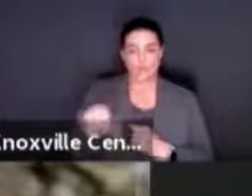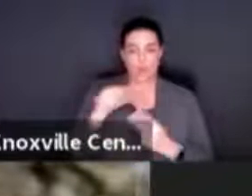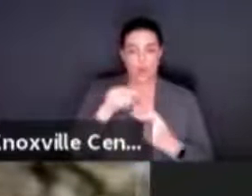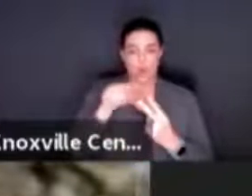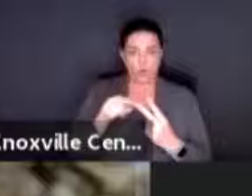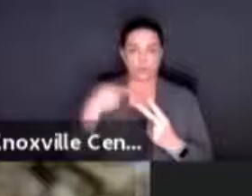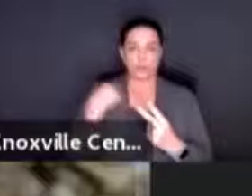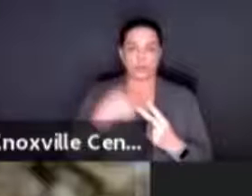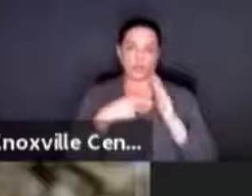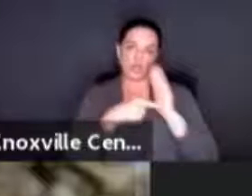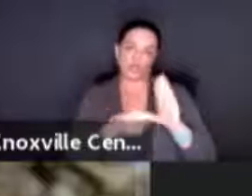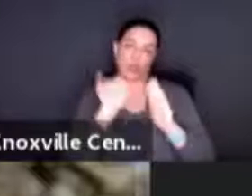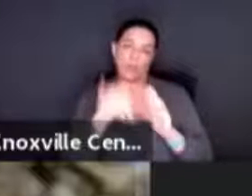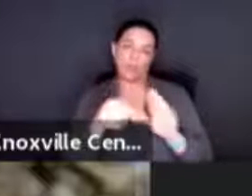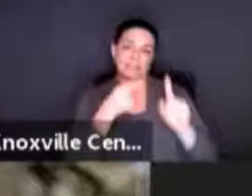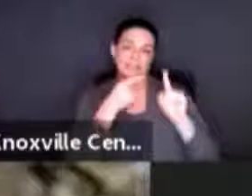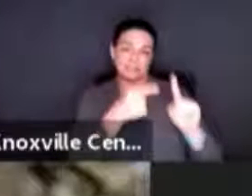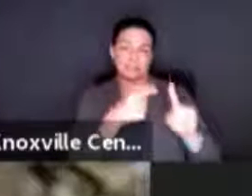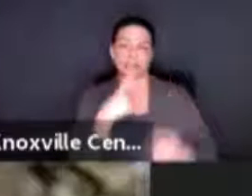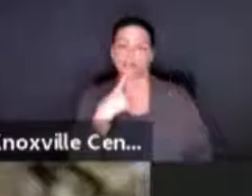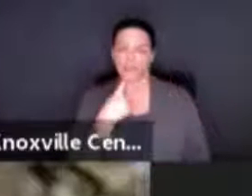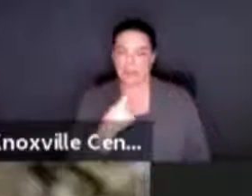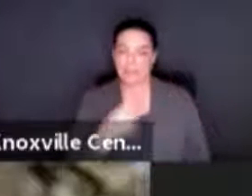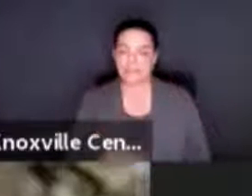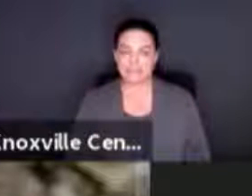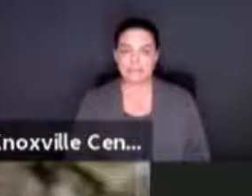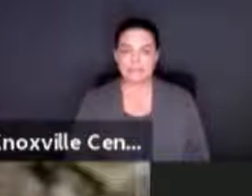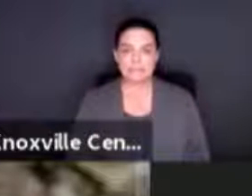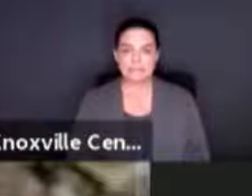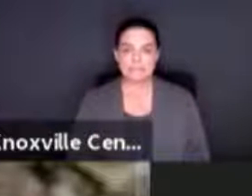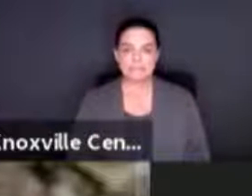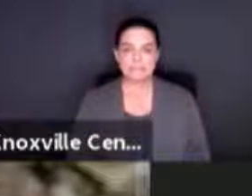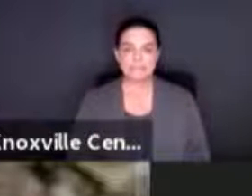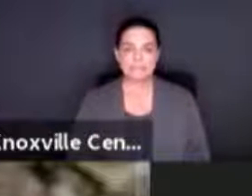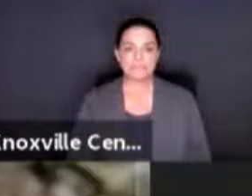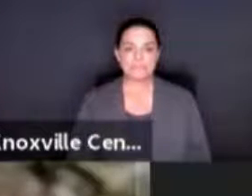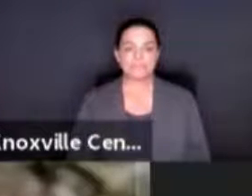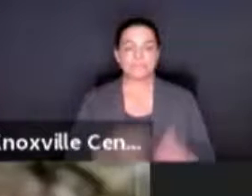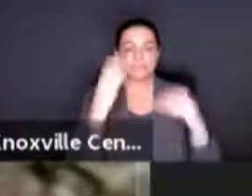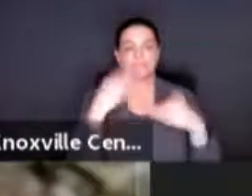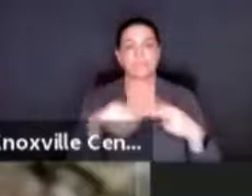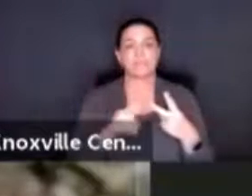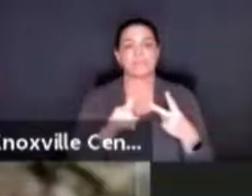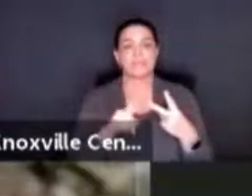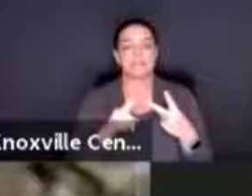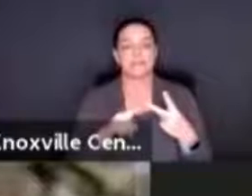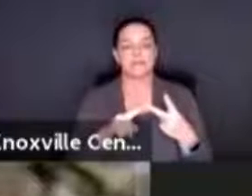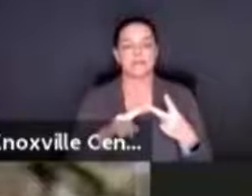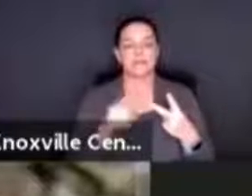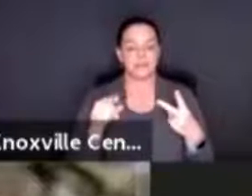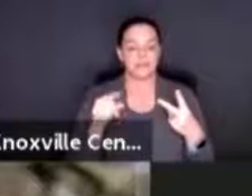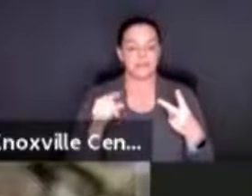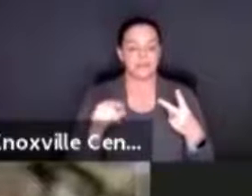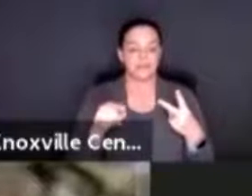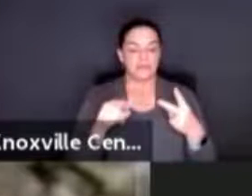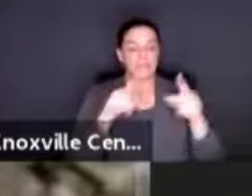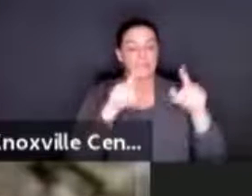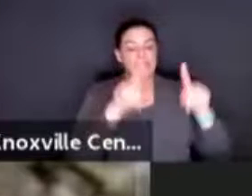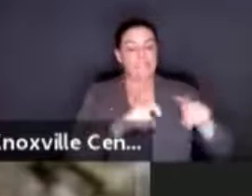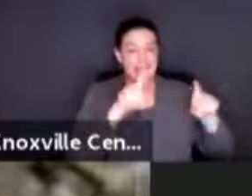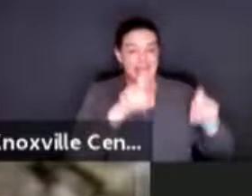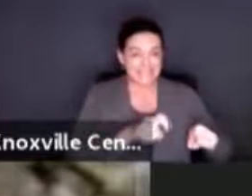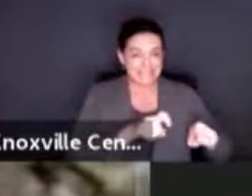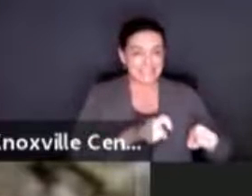we are representing this benchmark as red. Our second benchmark, community-wide sustained and